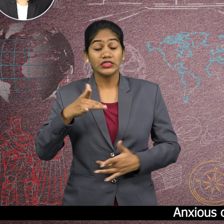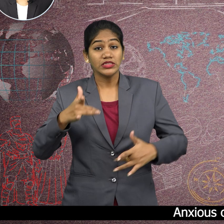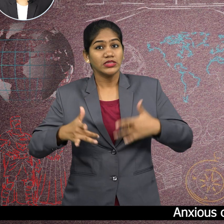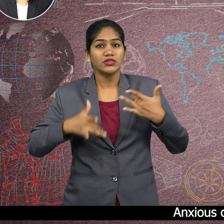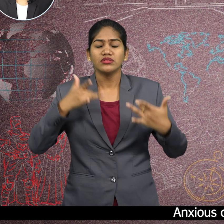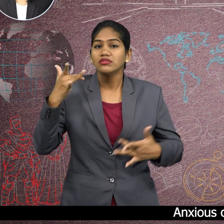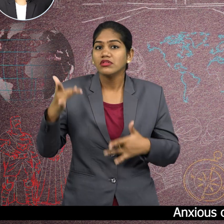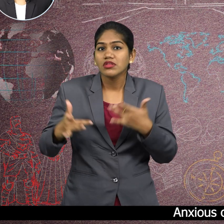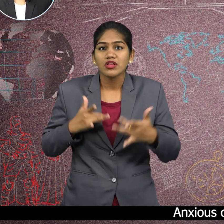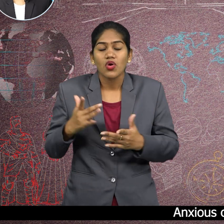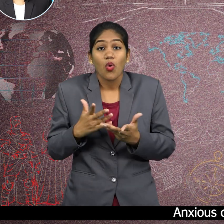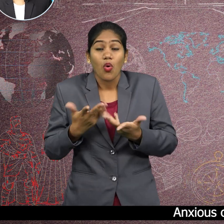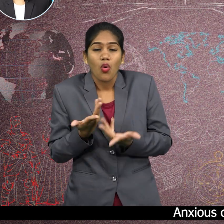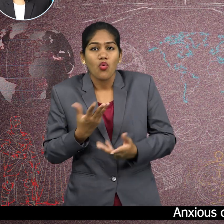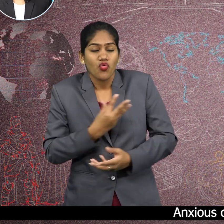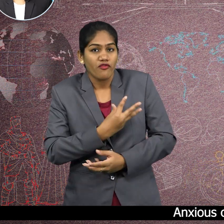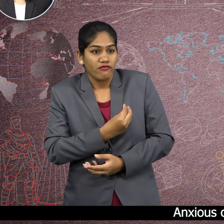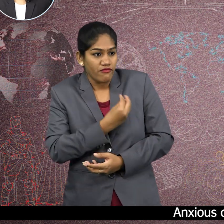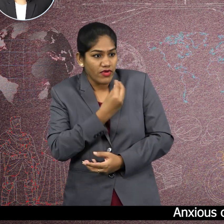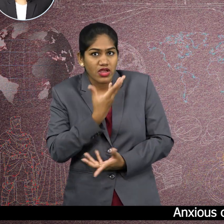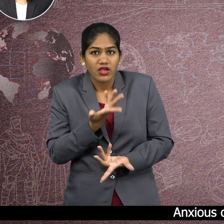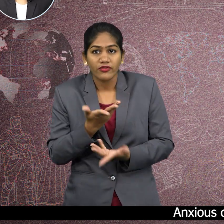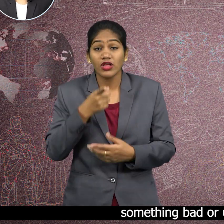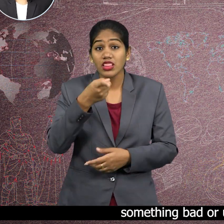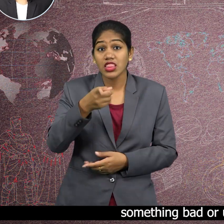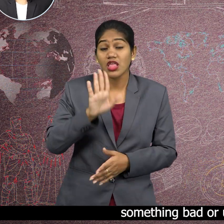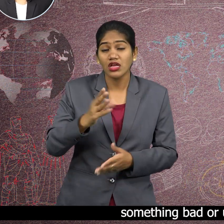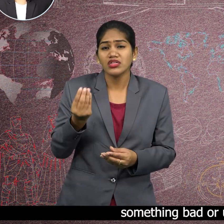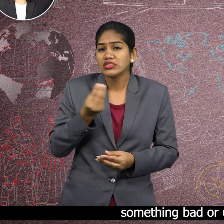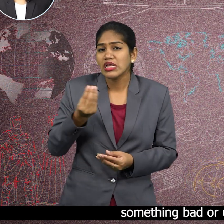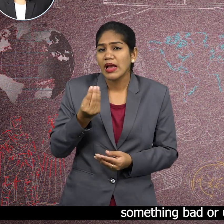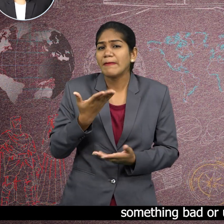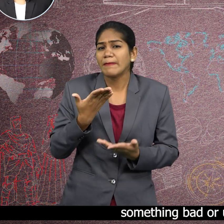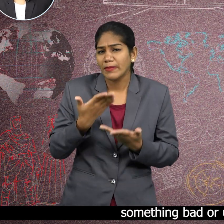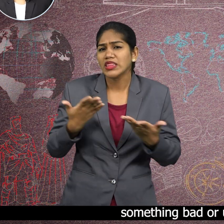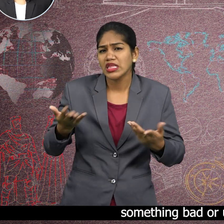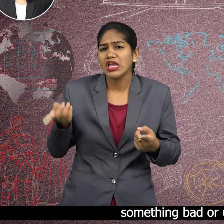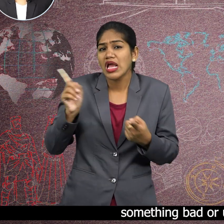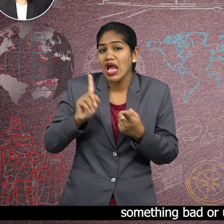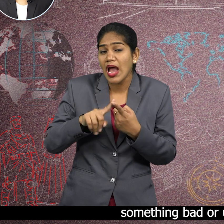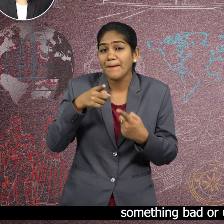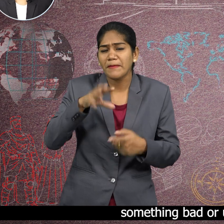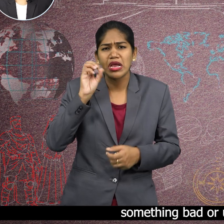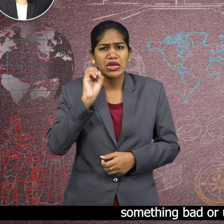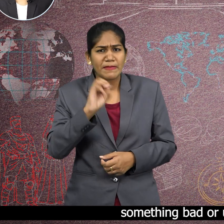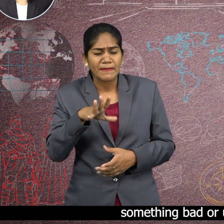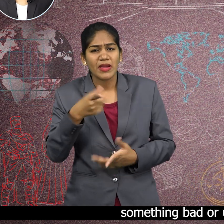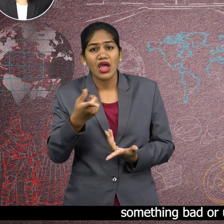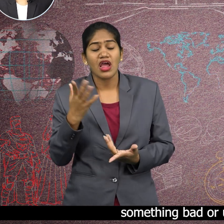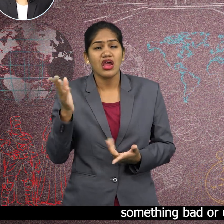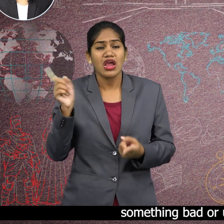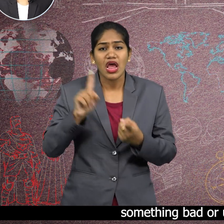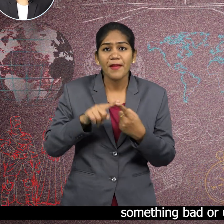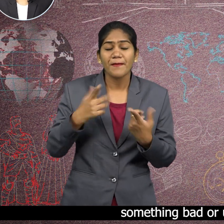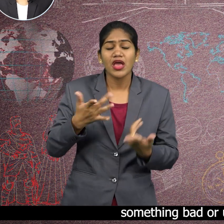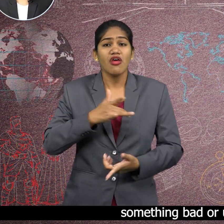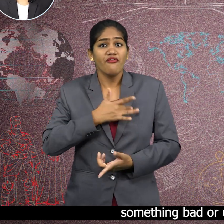anxious or fearful that something bad or unpleasant will happen.